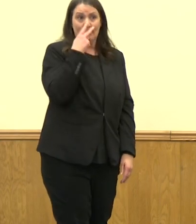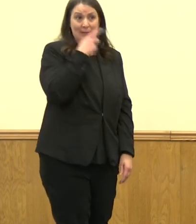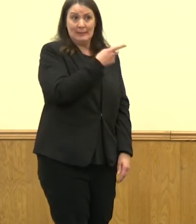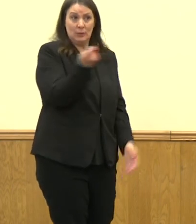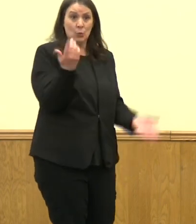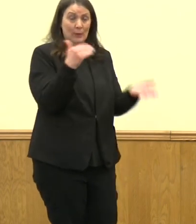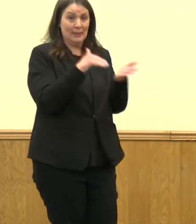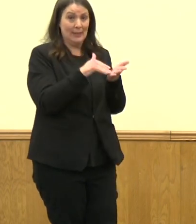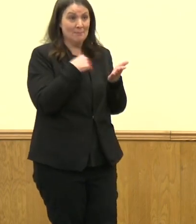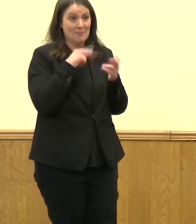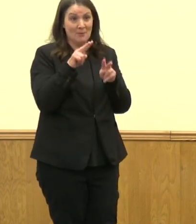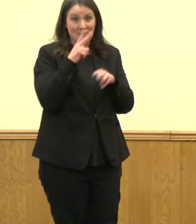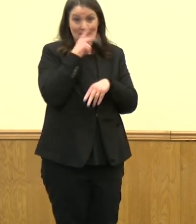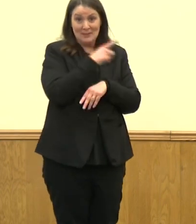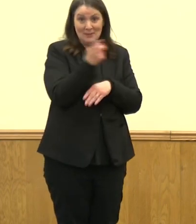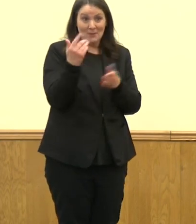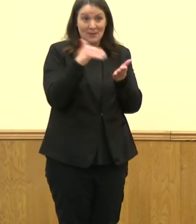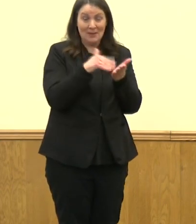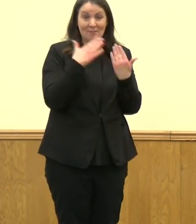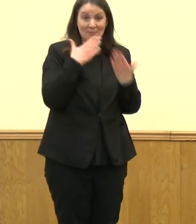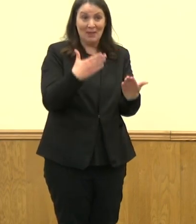So we'll look forward to seeing you guys then. Thank you.